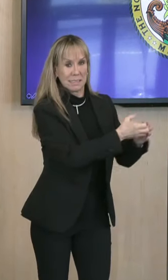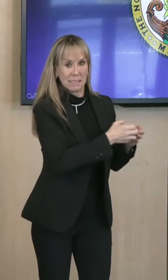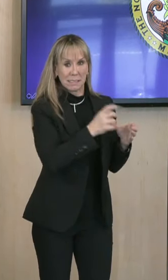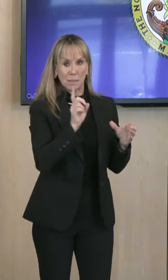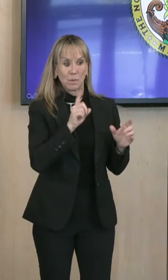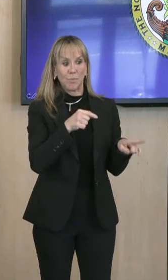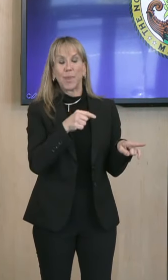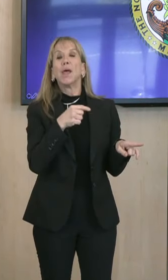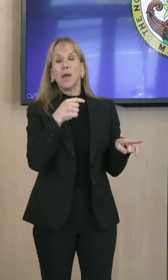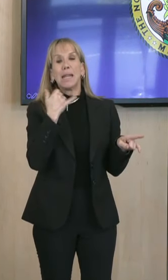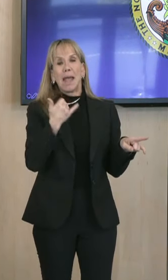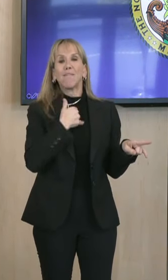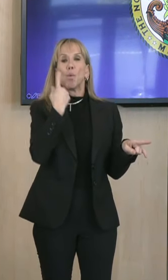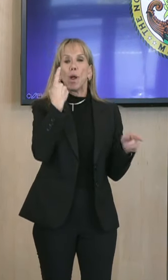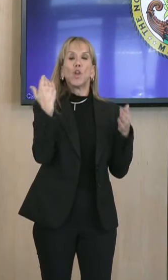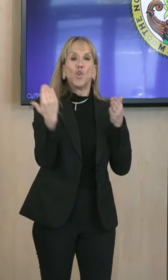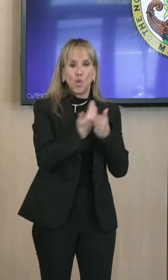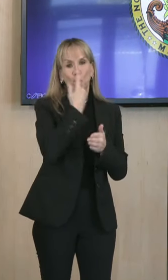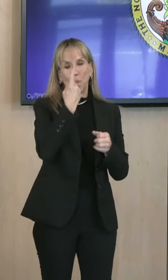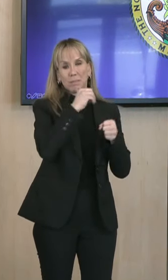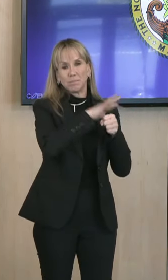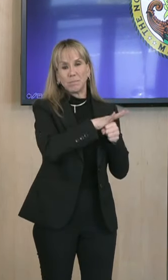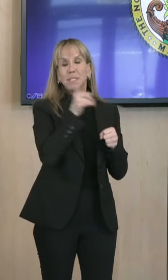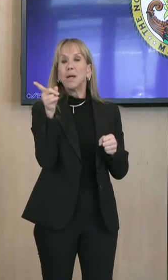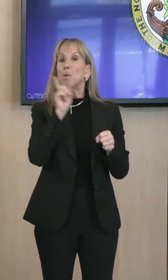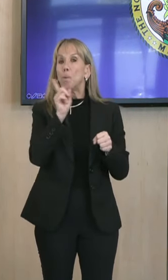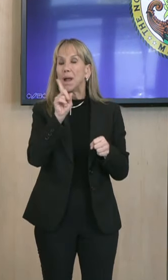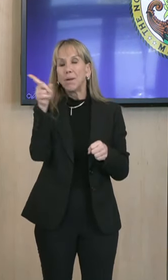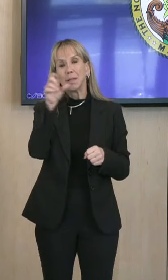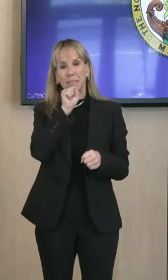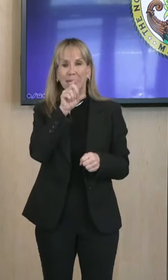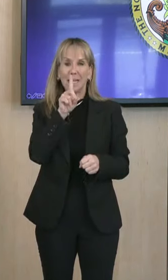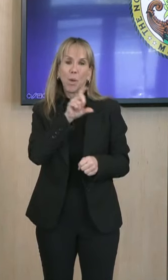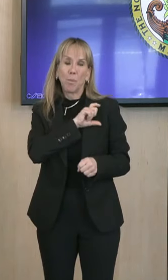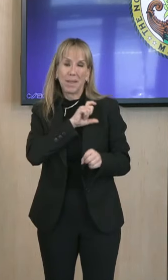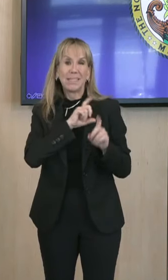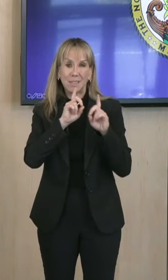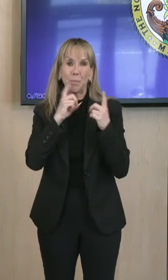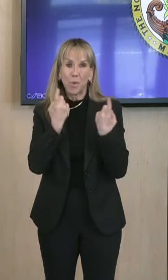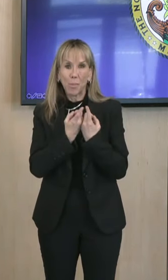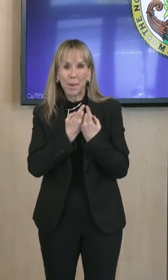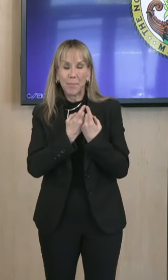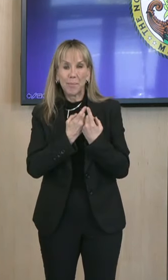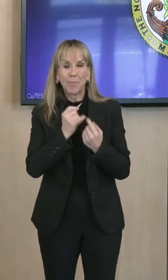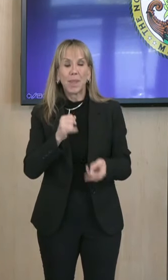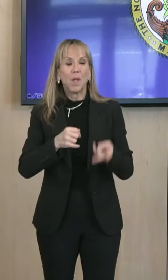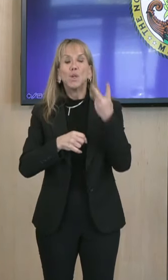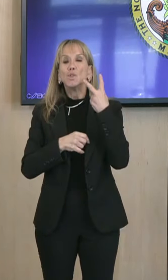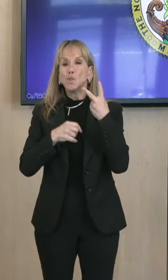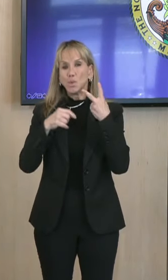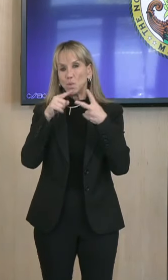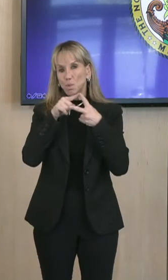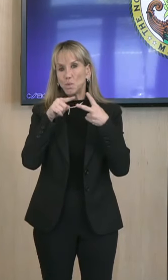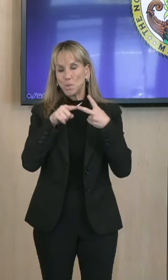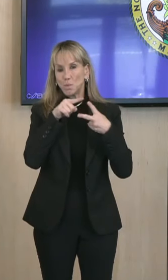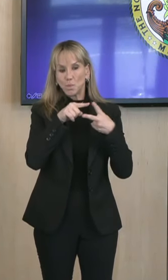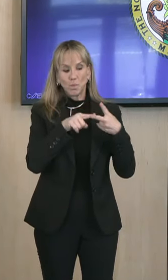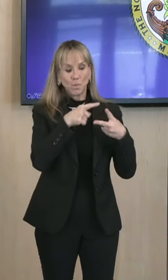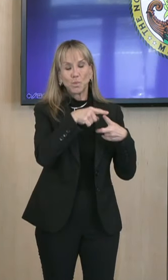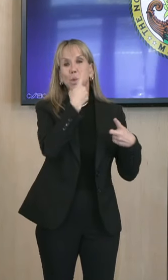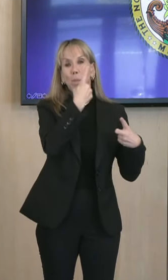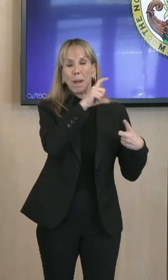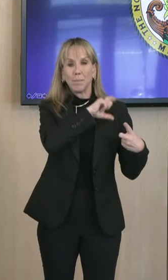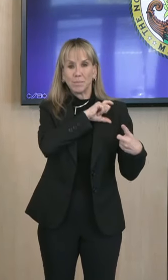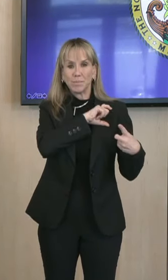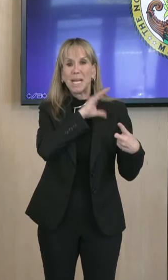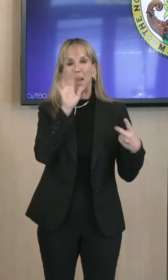new confirmed outbreak at the San Diego Police Department that involves just 2 cases, an officer